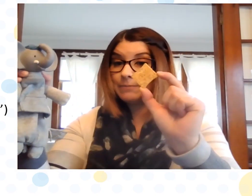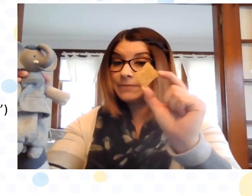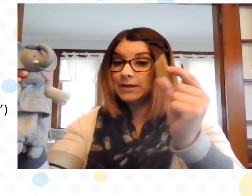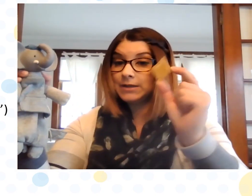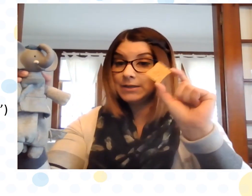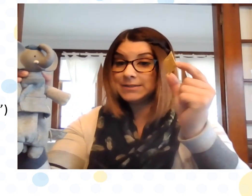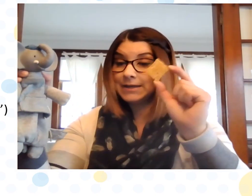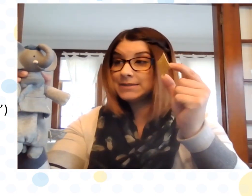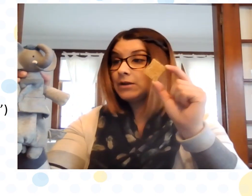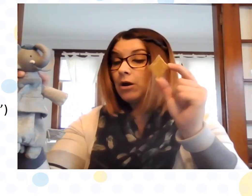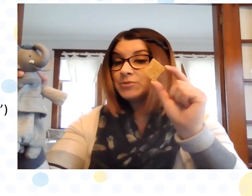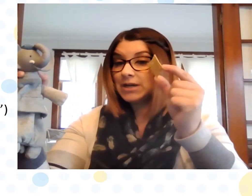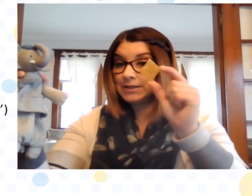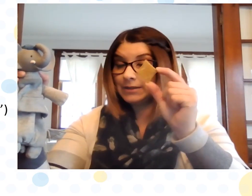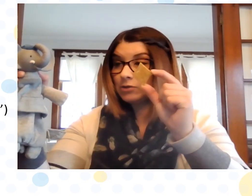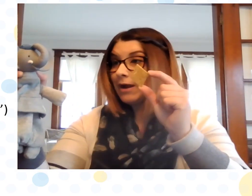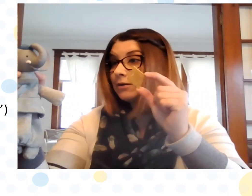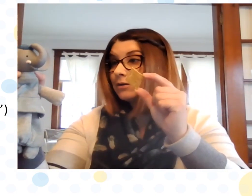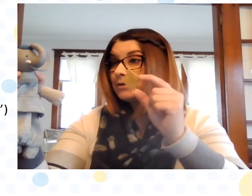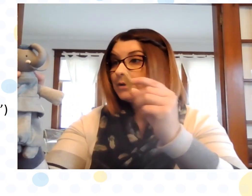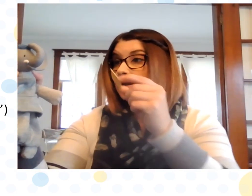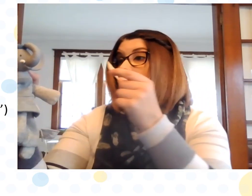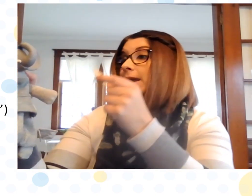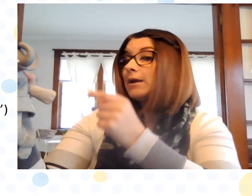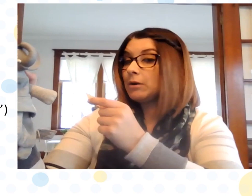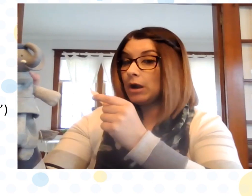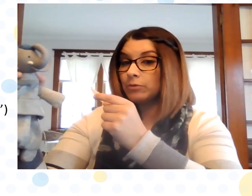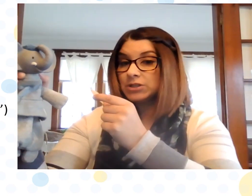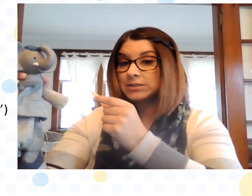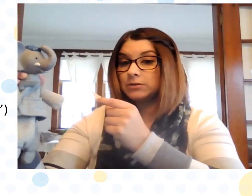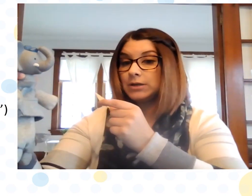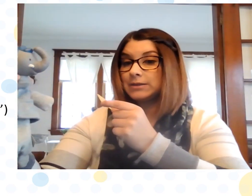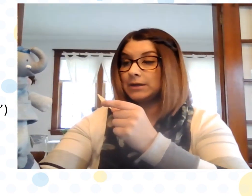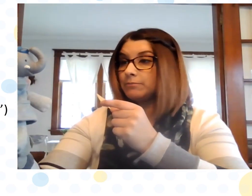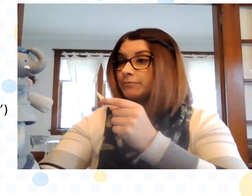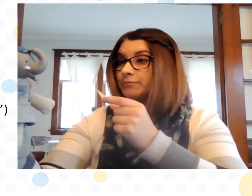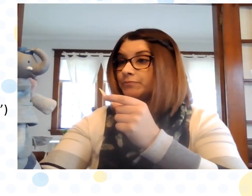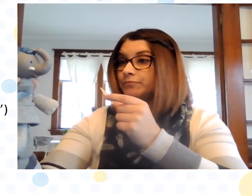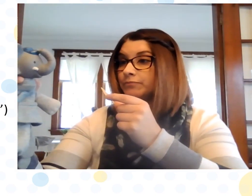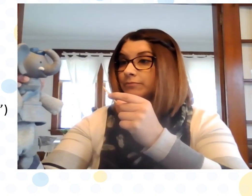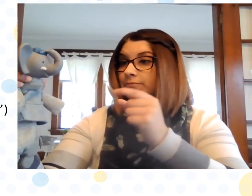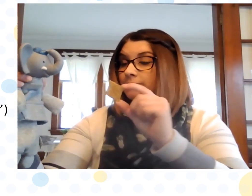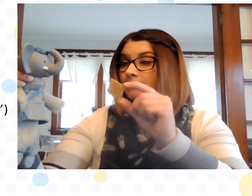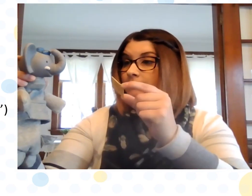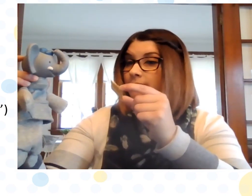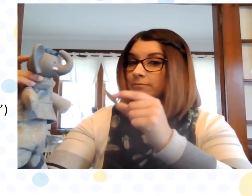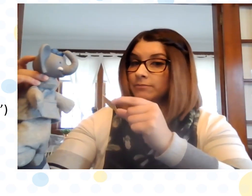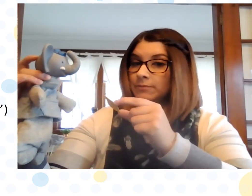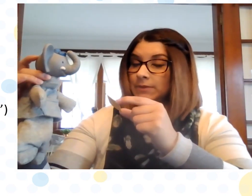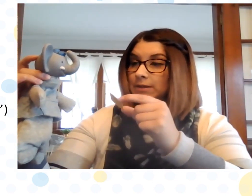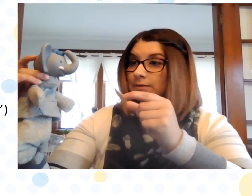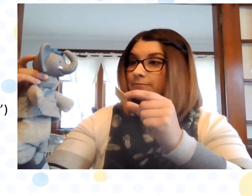I might hold up the enticing object like the cracker, and I would just look at them